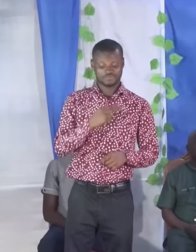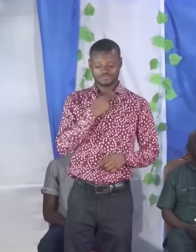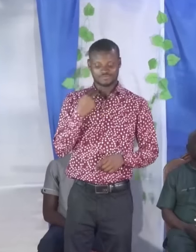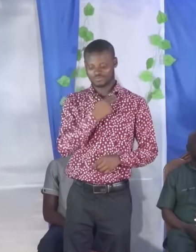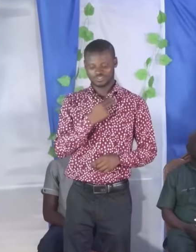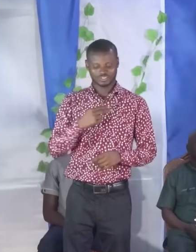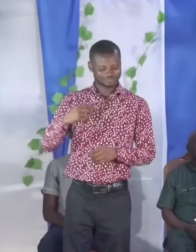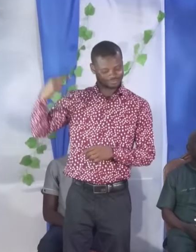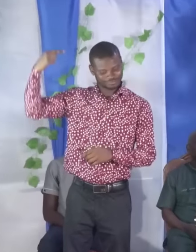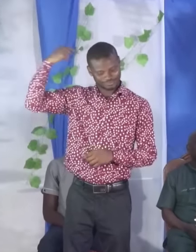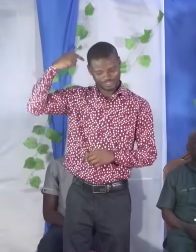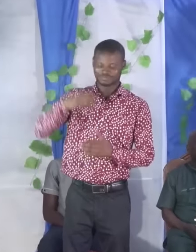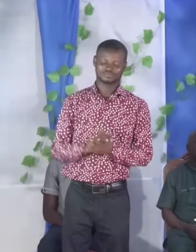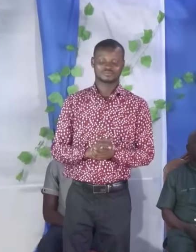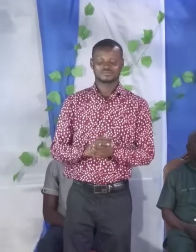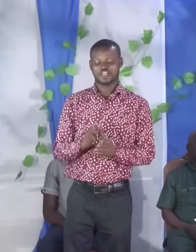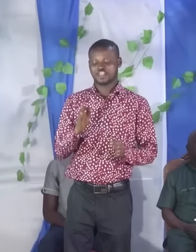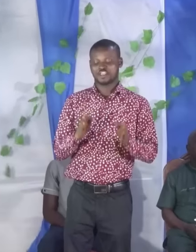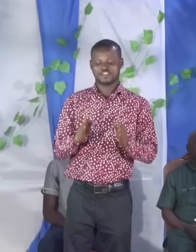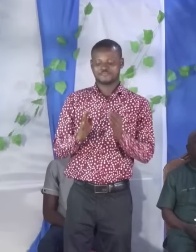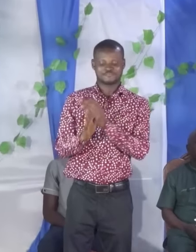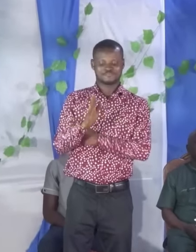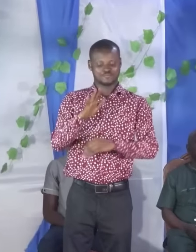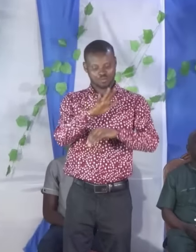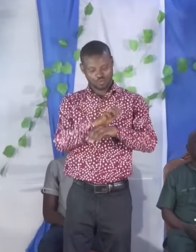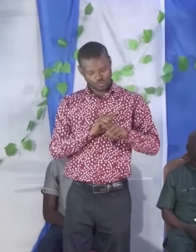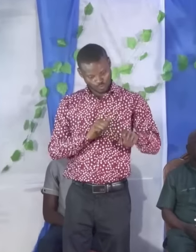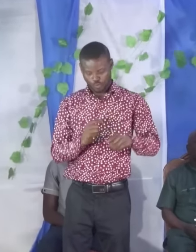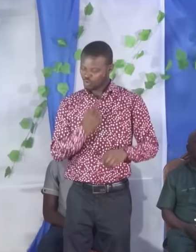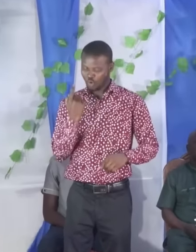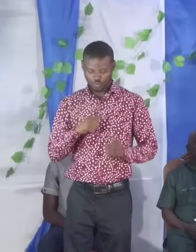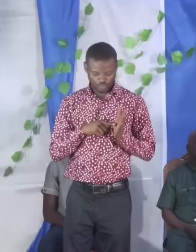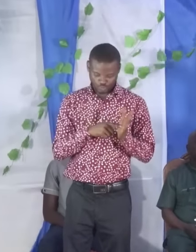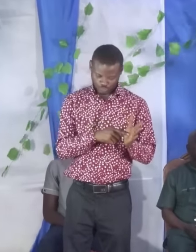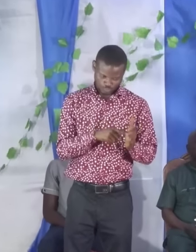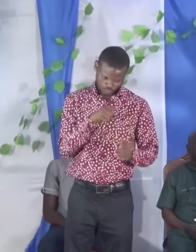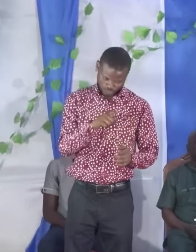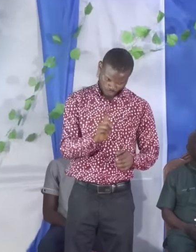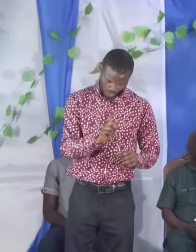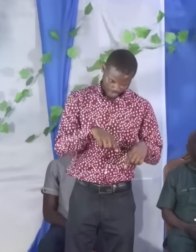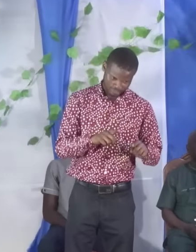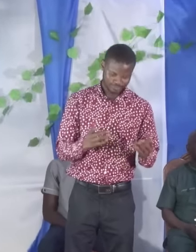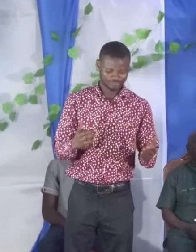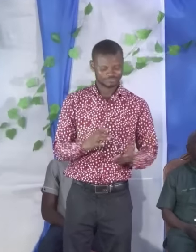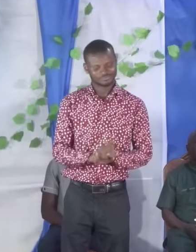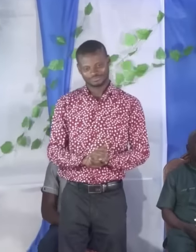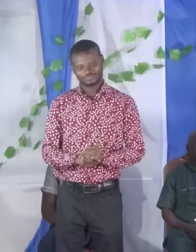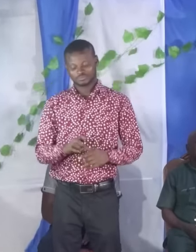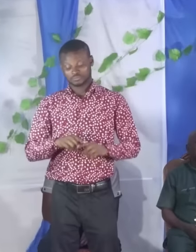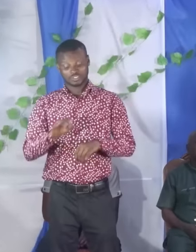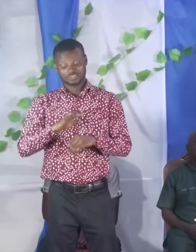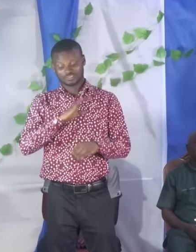say, Yanko Paul Frawa, Yami Frawa, what's your baby as a so called. Mutian ye, Church of Christ, ye be ya